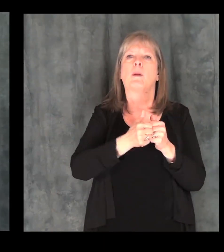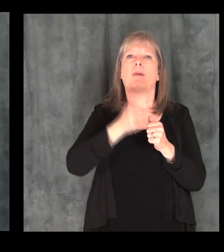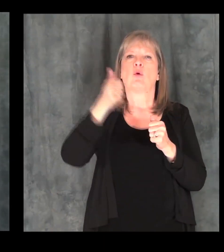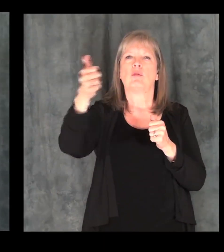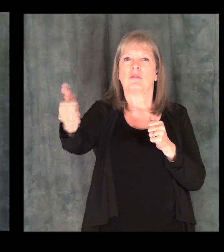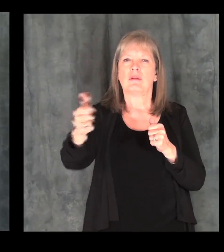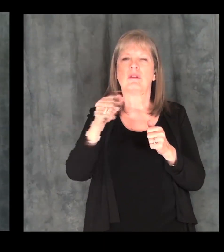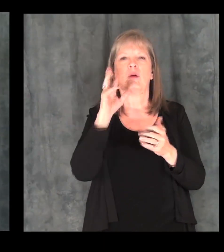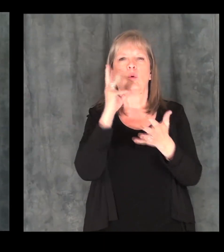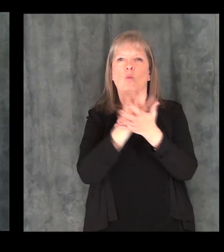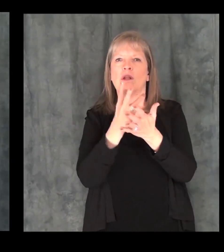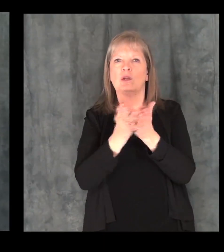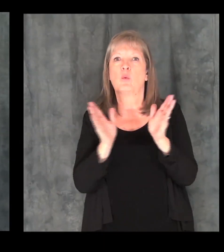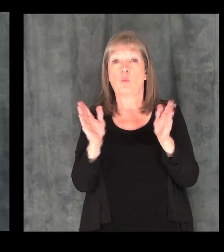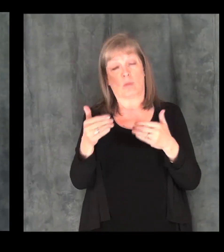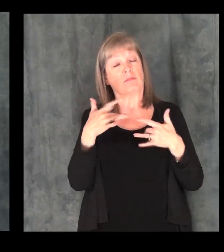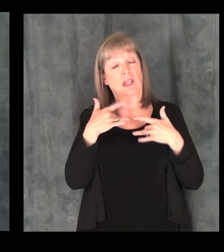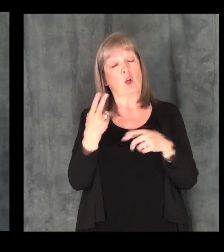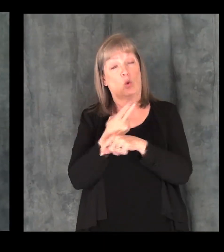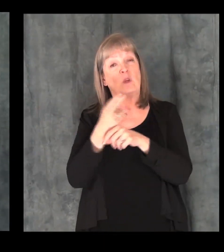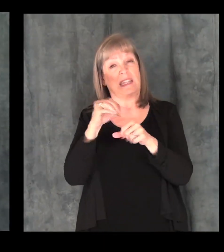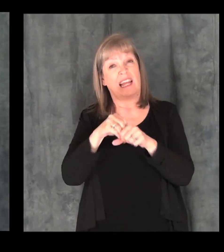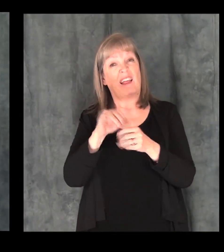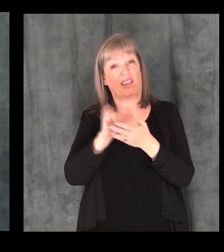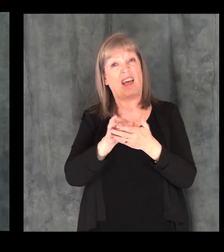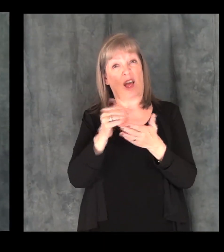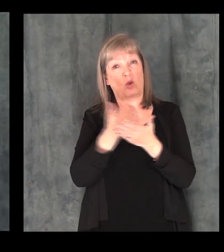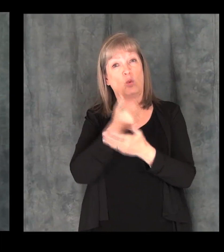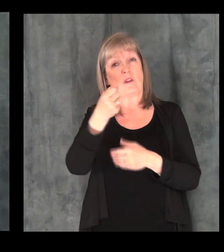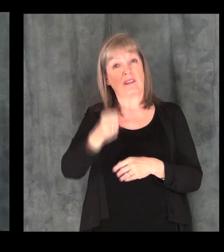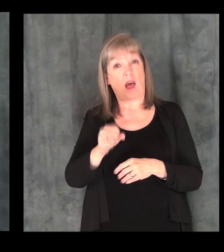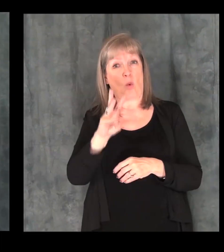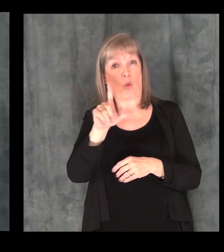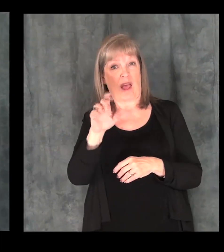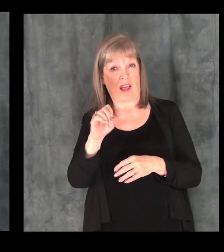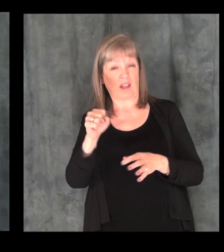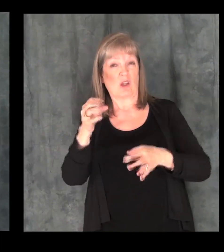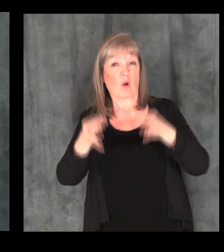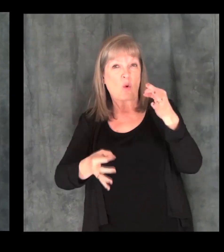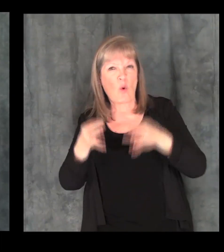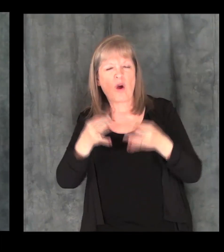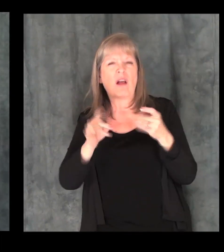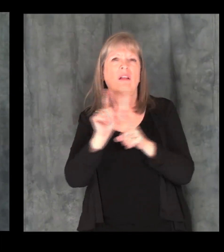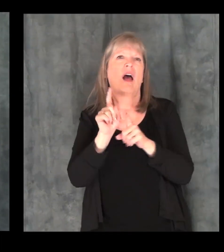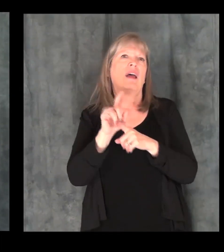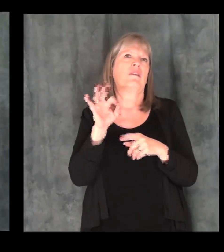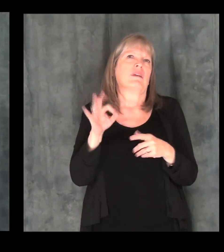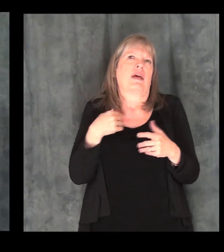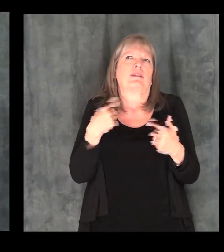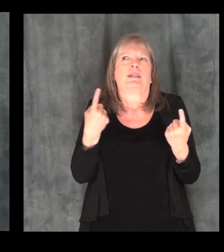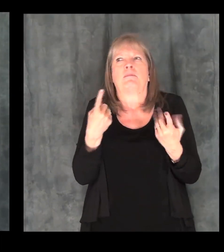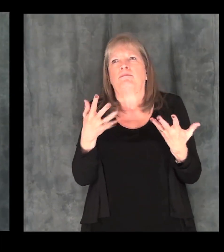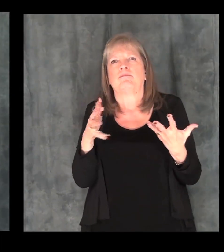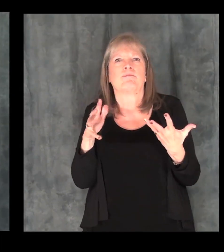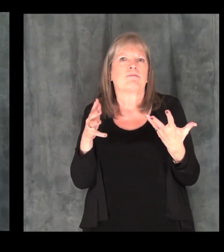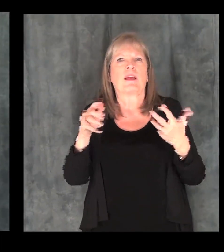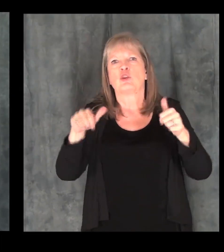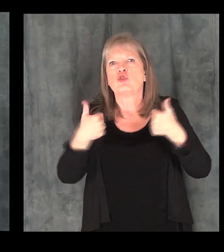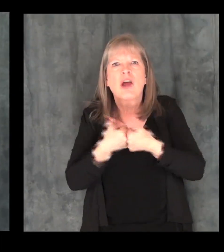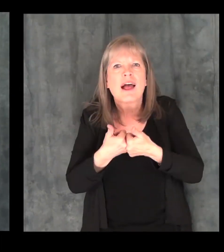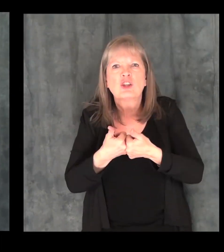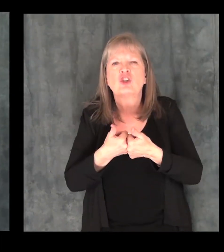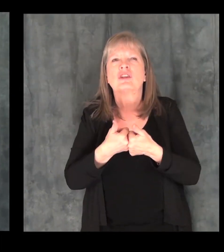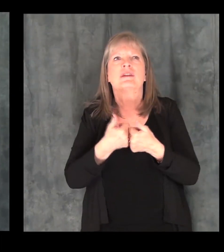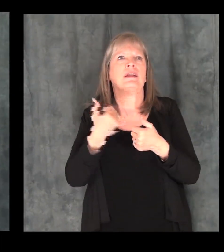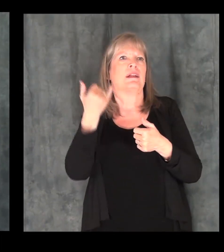used in New South Wales courts where there is a particular challenge somebody doesn't want to be in the